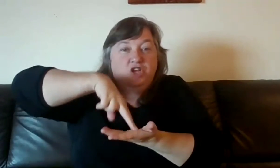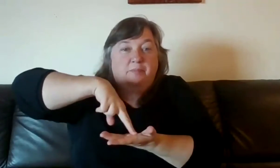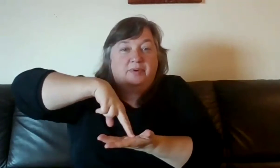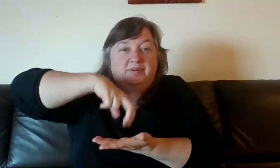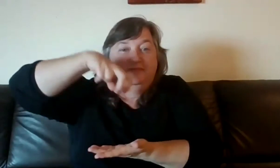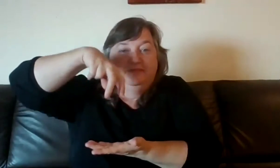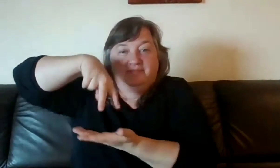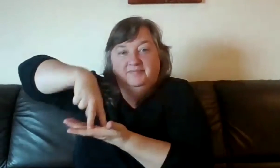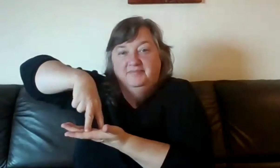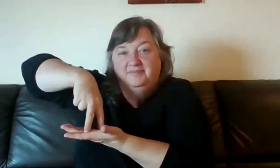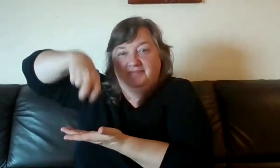Jump.